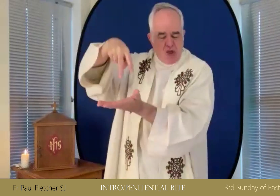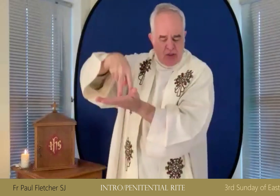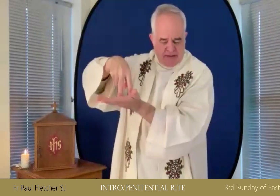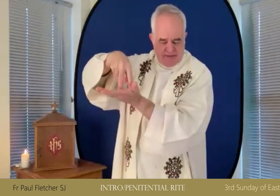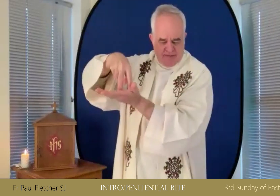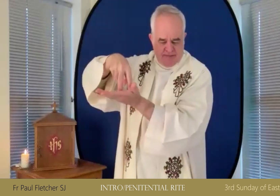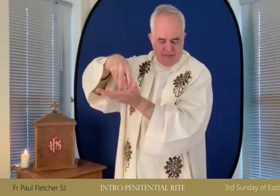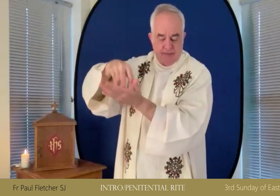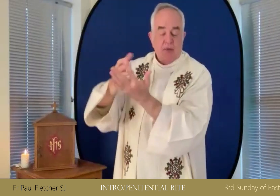resurrection.